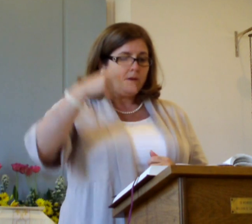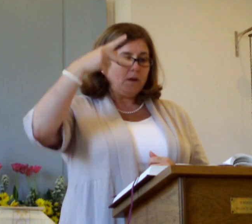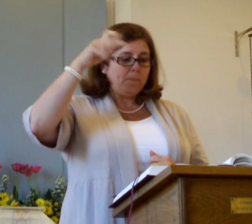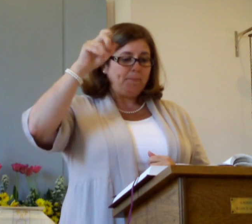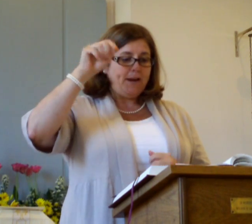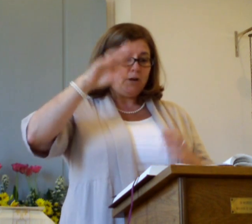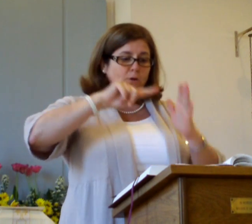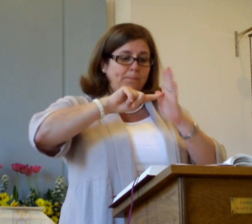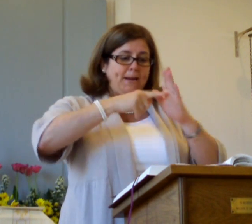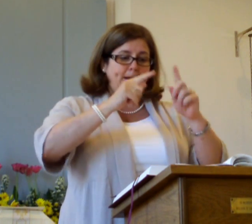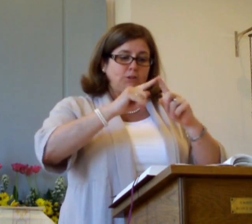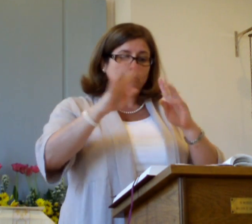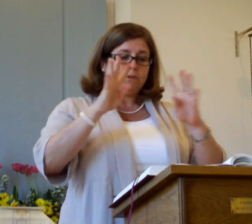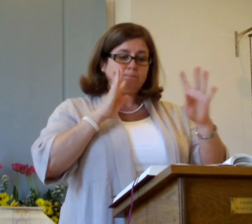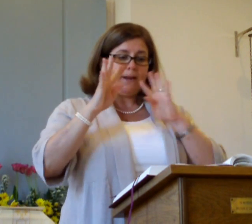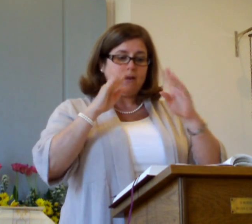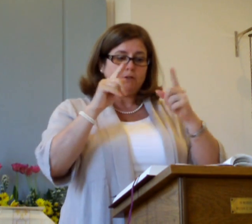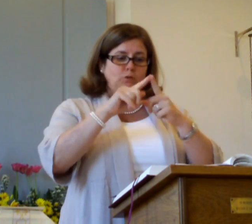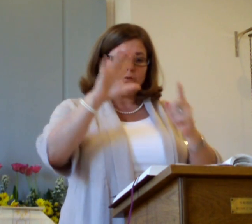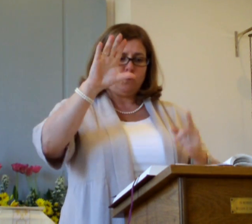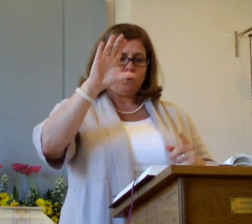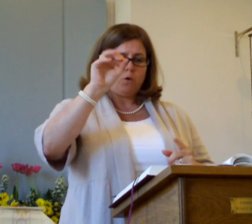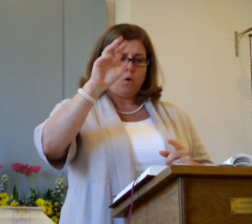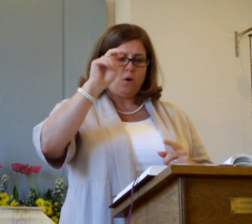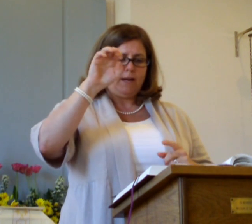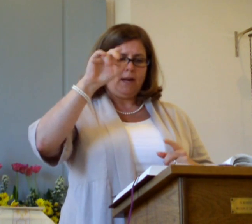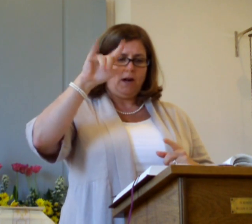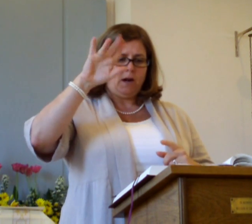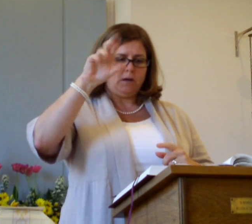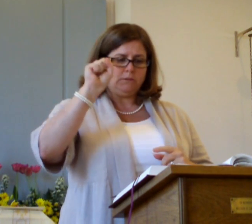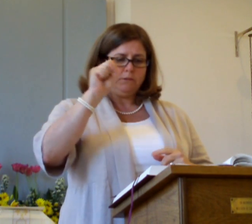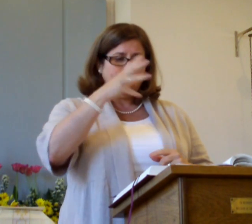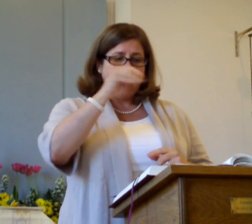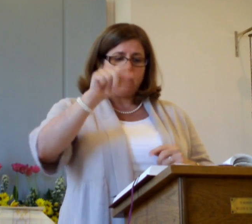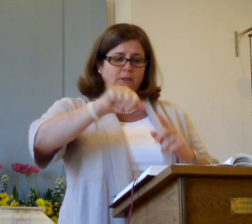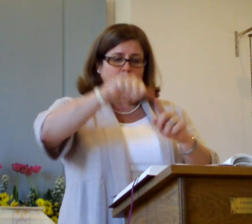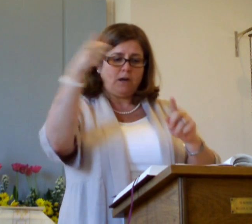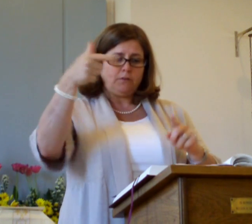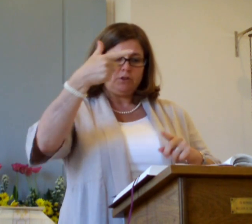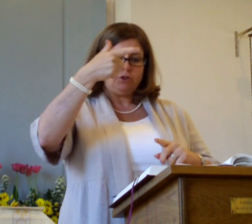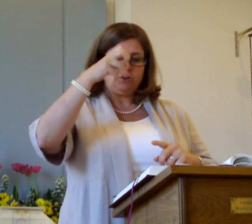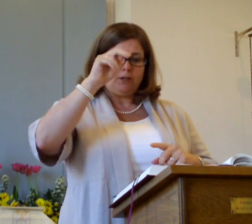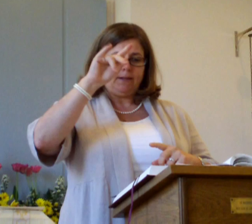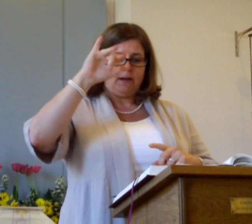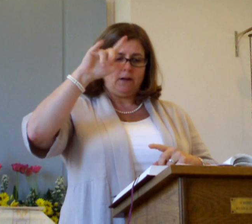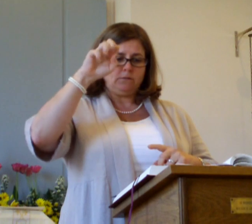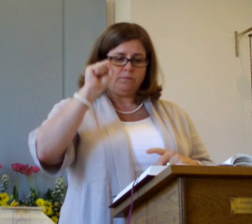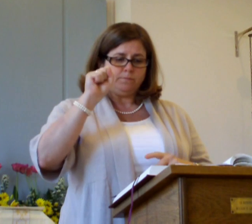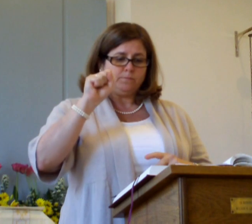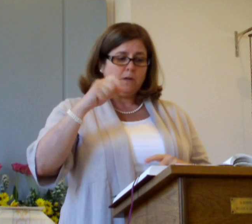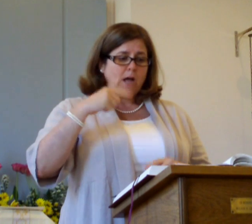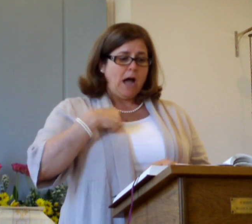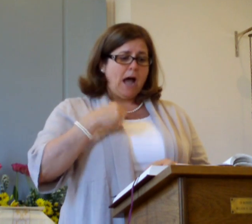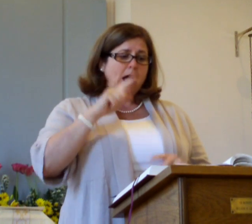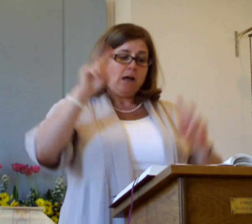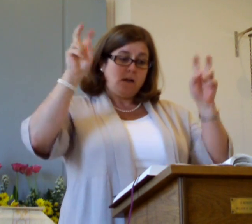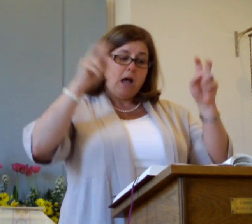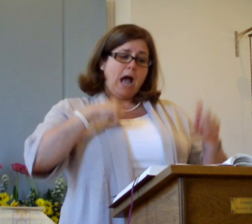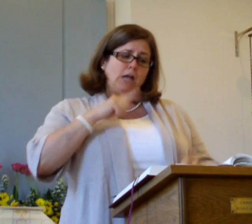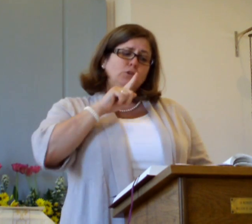Peter began to speak to Corina and the others shamed up. I